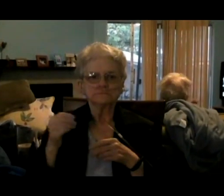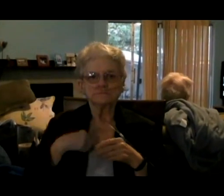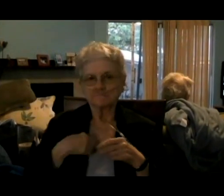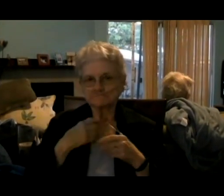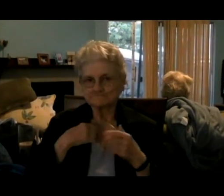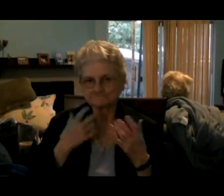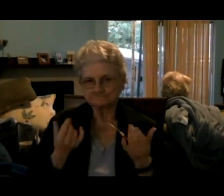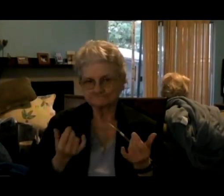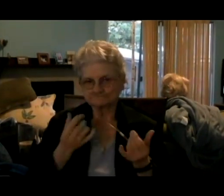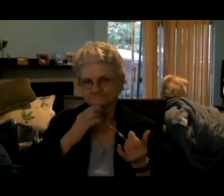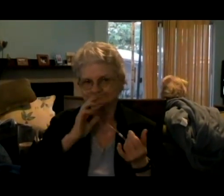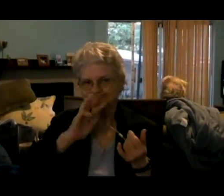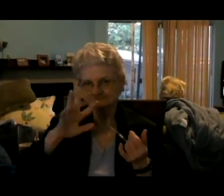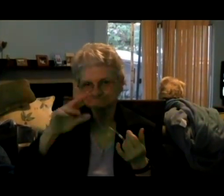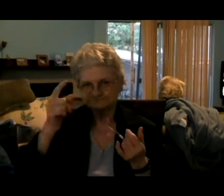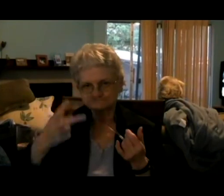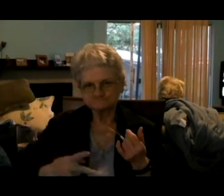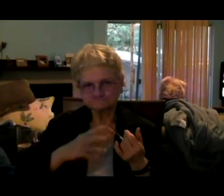My name is Barbara Ellen Pope,